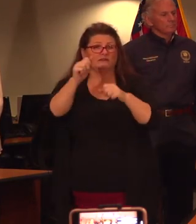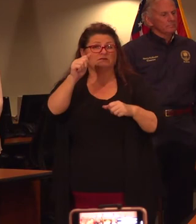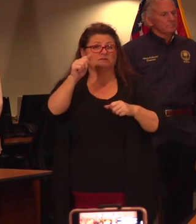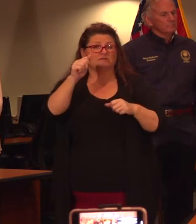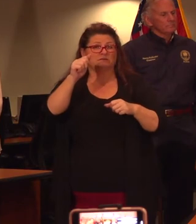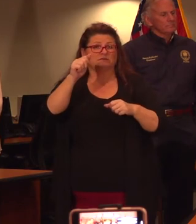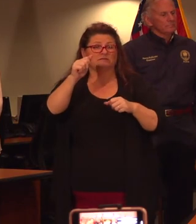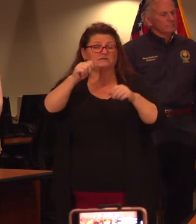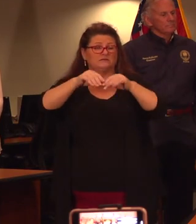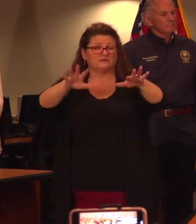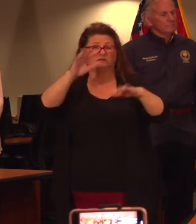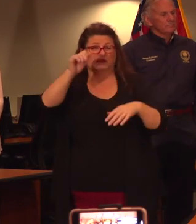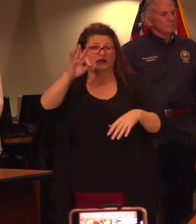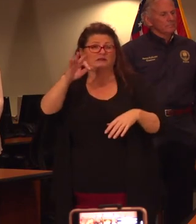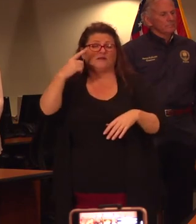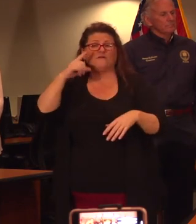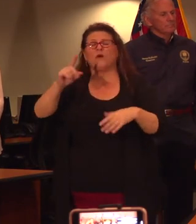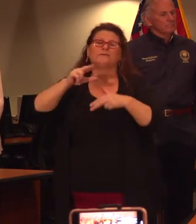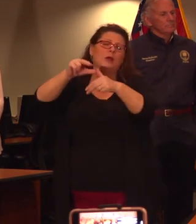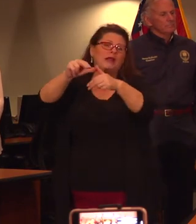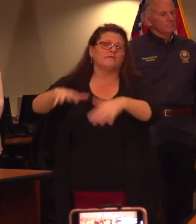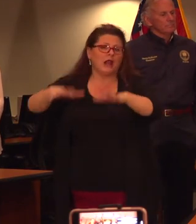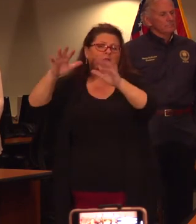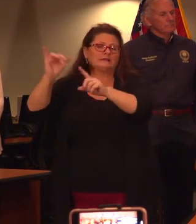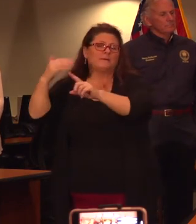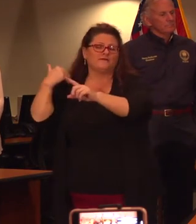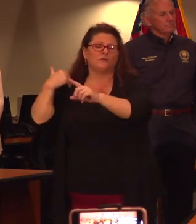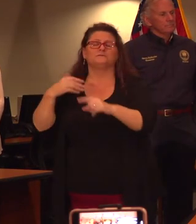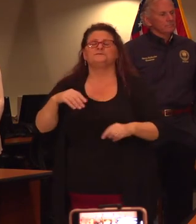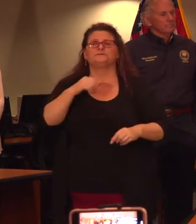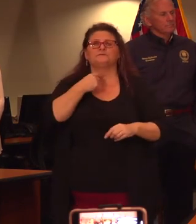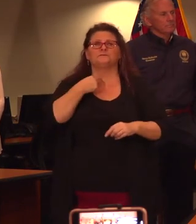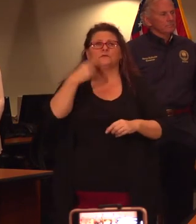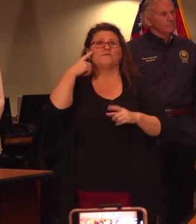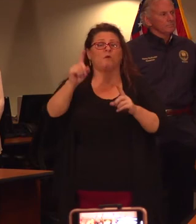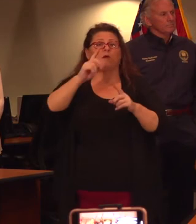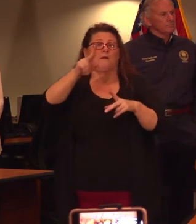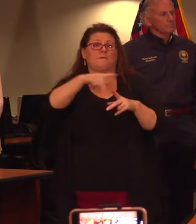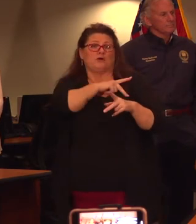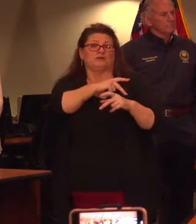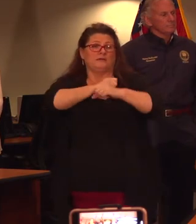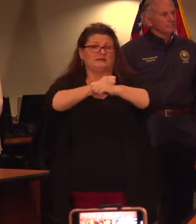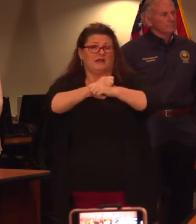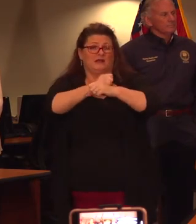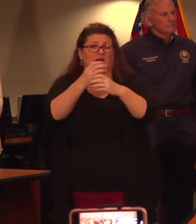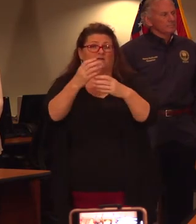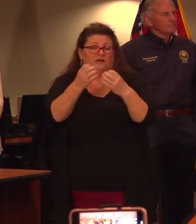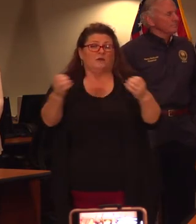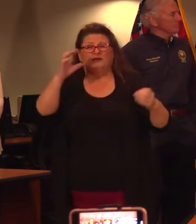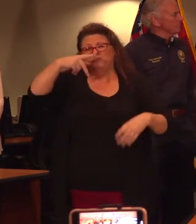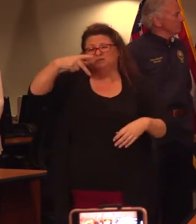what we've done before in hurricanes and floods, and certainly looking right now in particular for personal protective equipment that could be donated